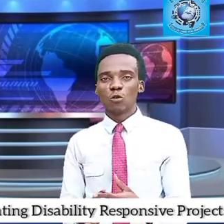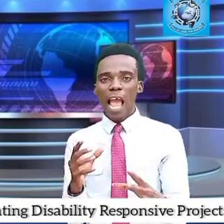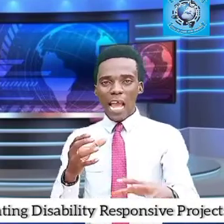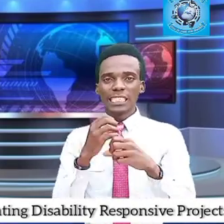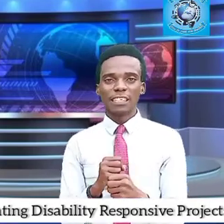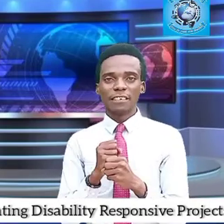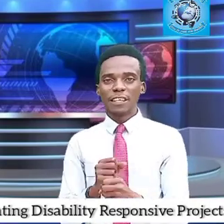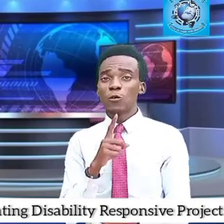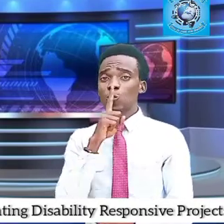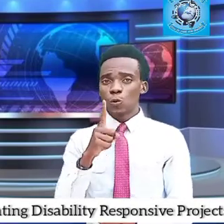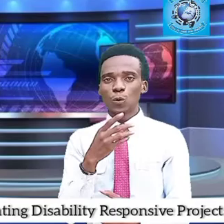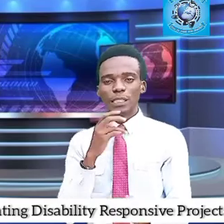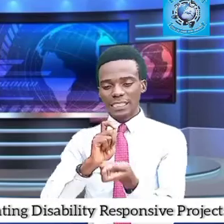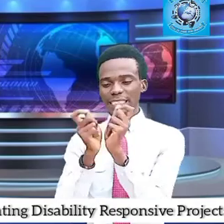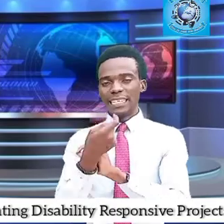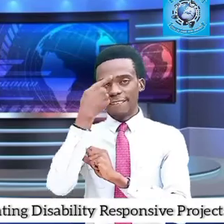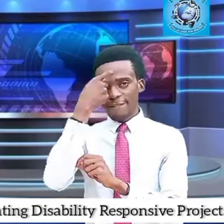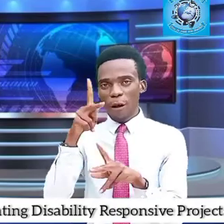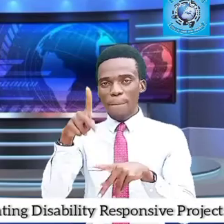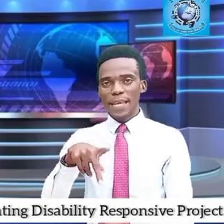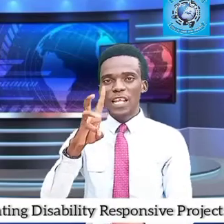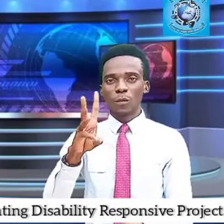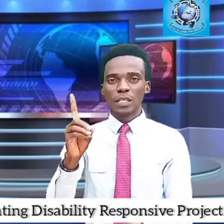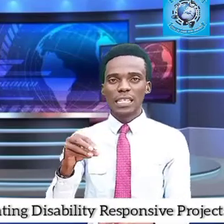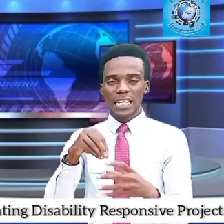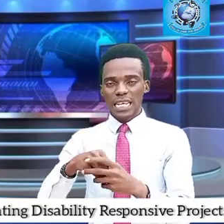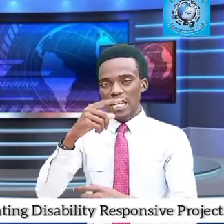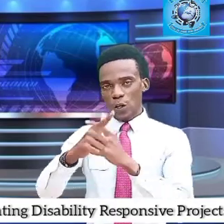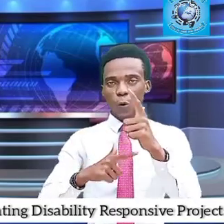real change for PWDs across the globe.